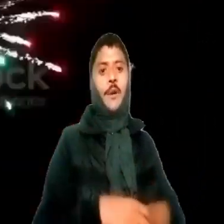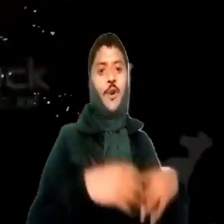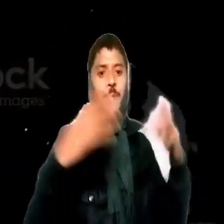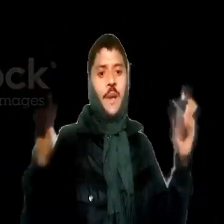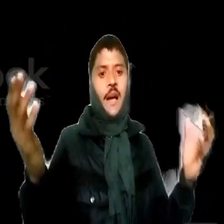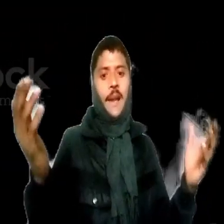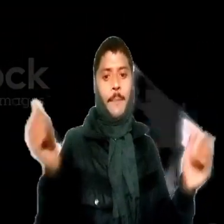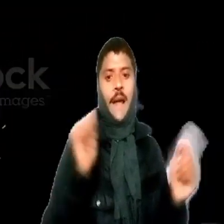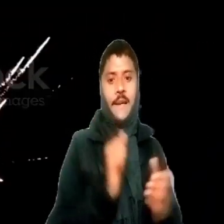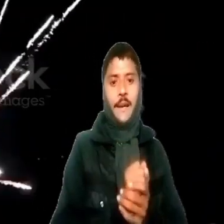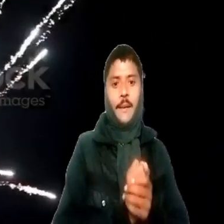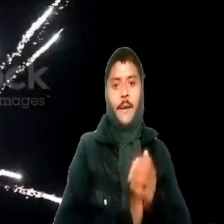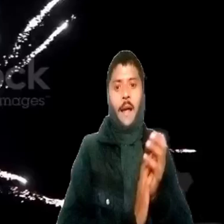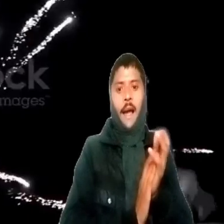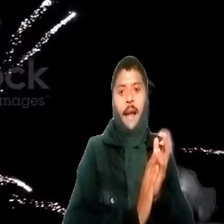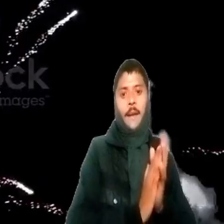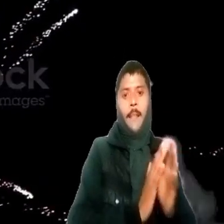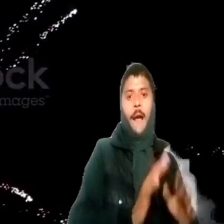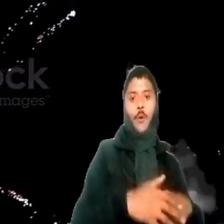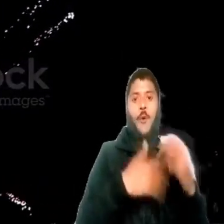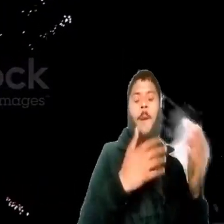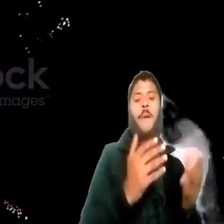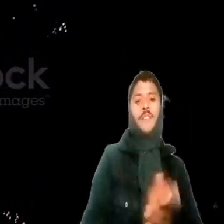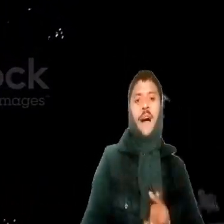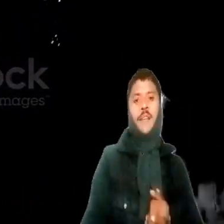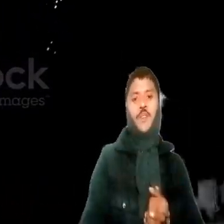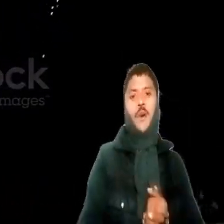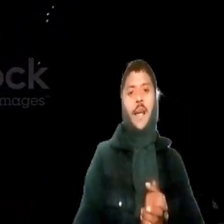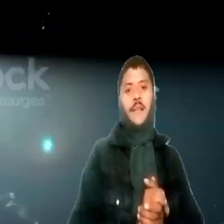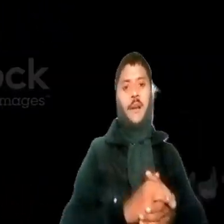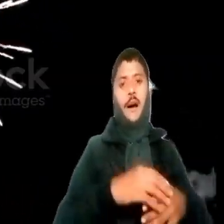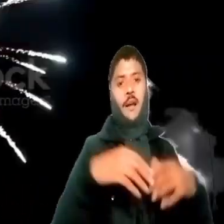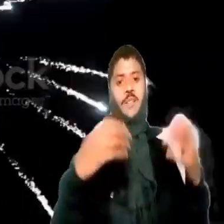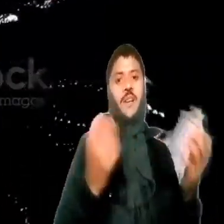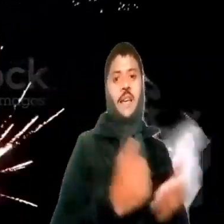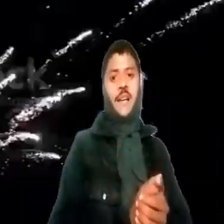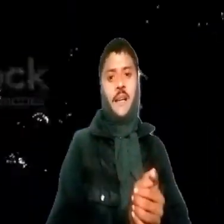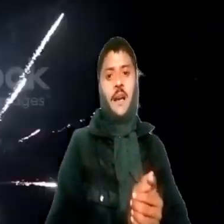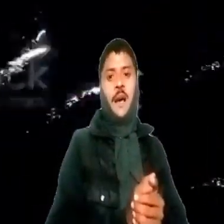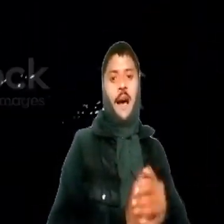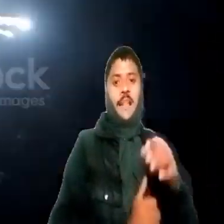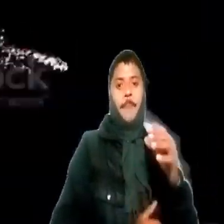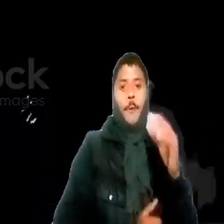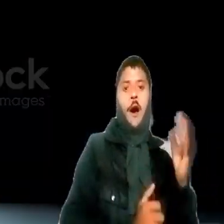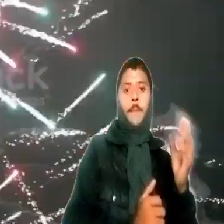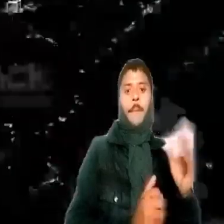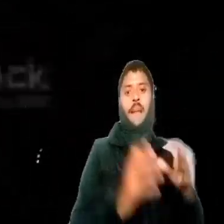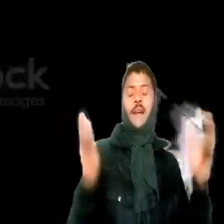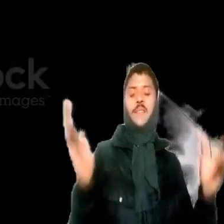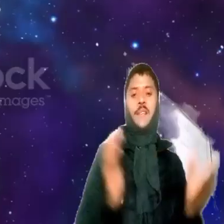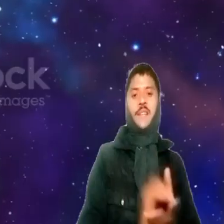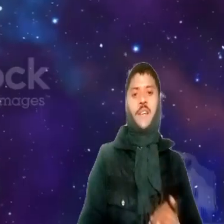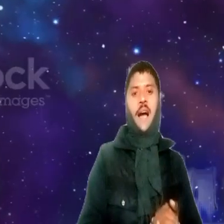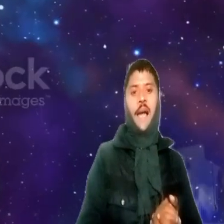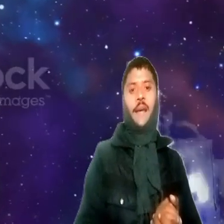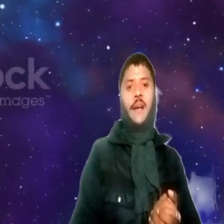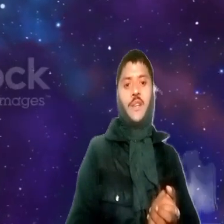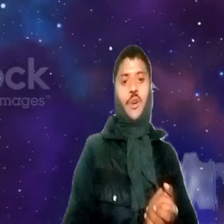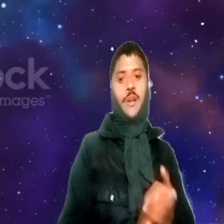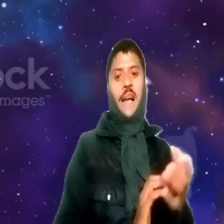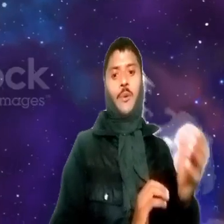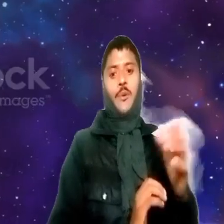is why it looks bigger and brighter. And a group of stars is known as a constellation. They form patterns